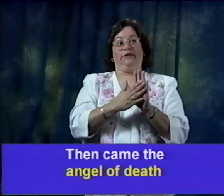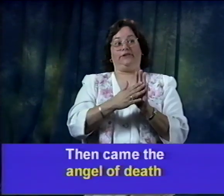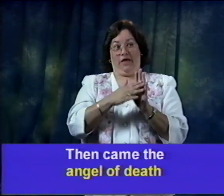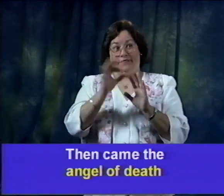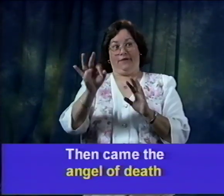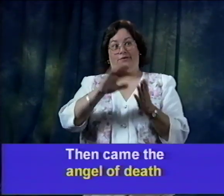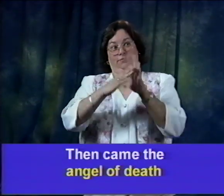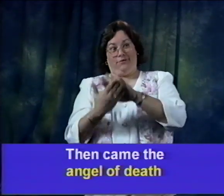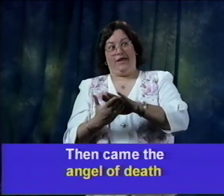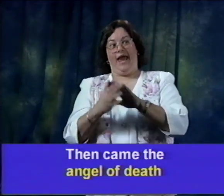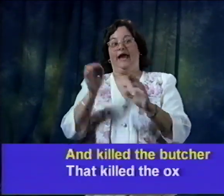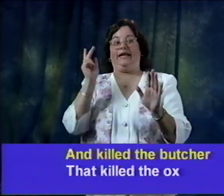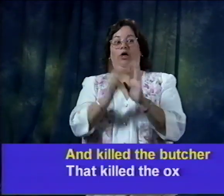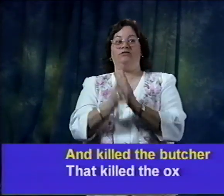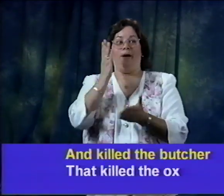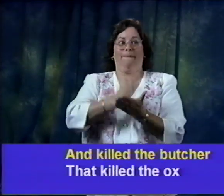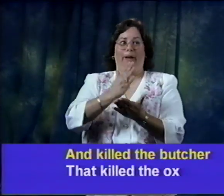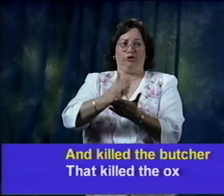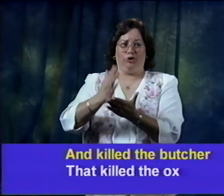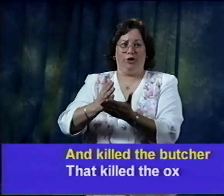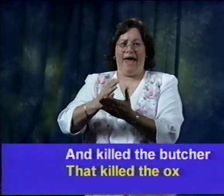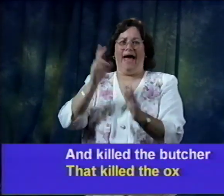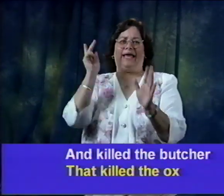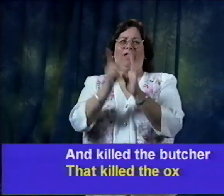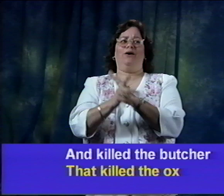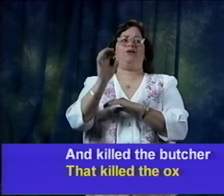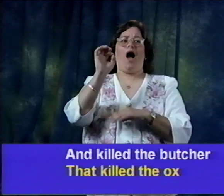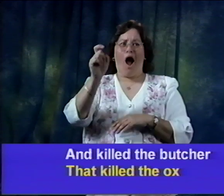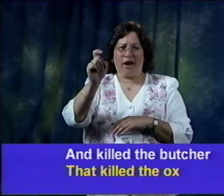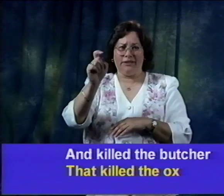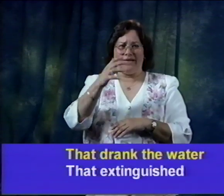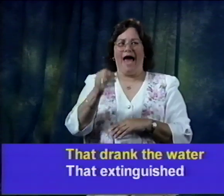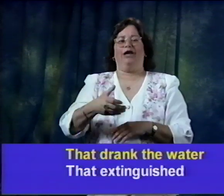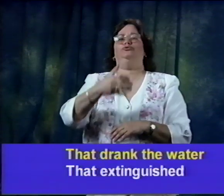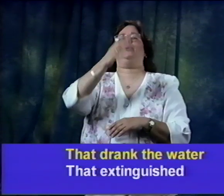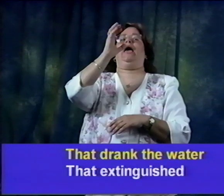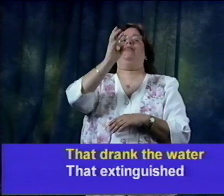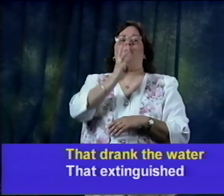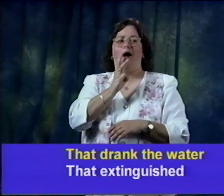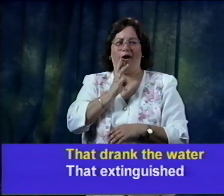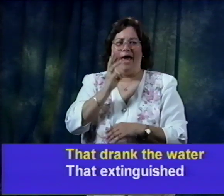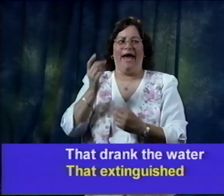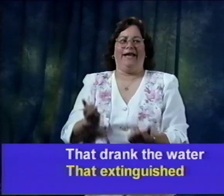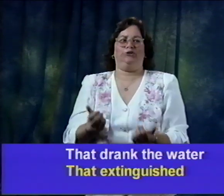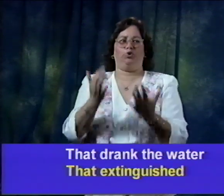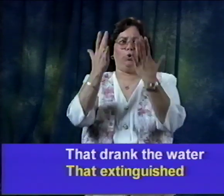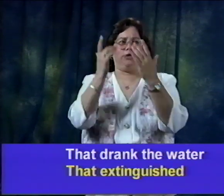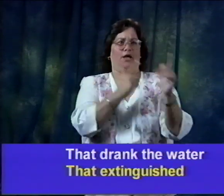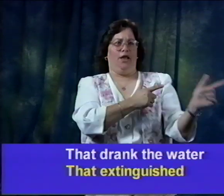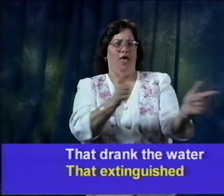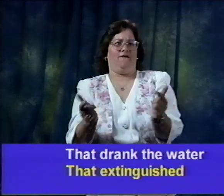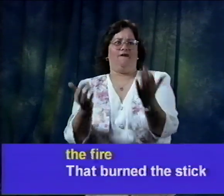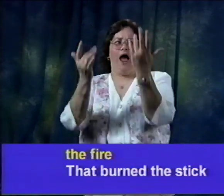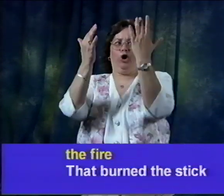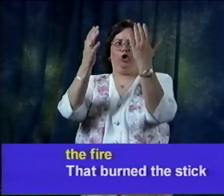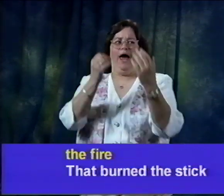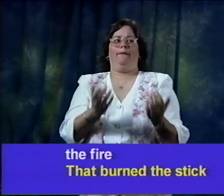death and killed the butcher that killed the ox that drank the water that extinguished the fire